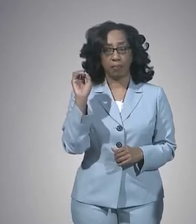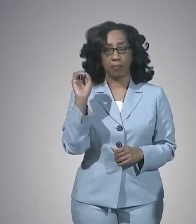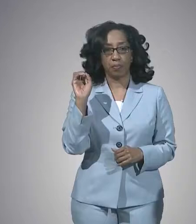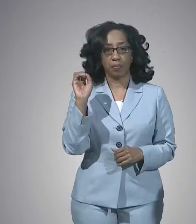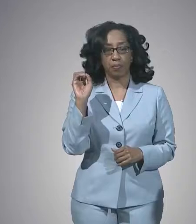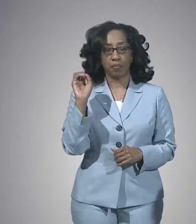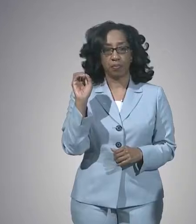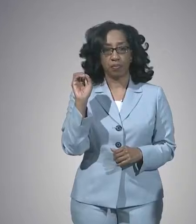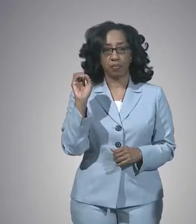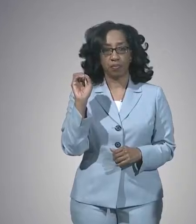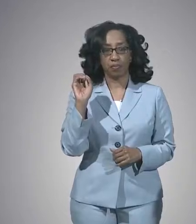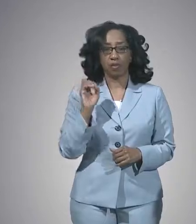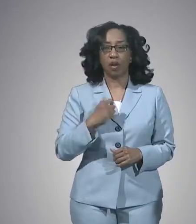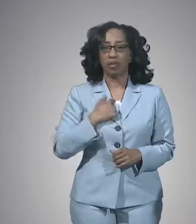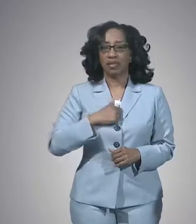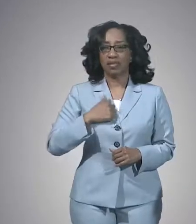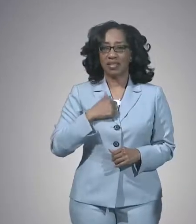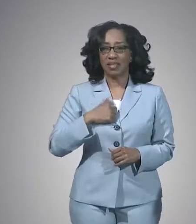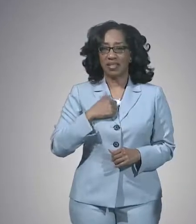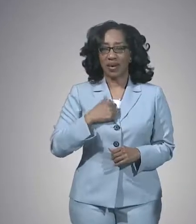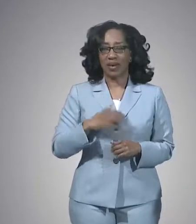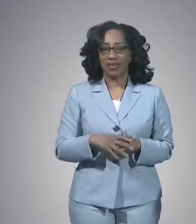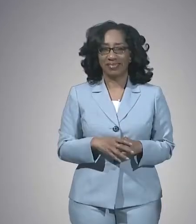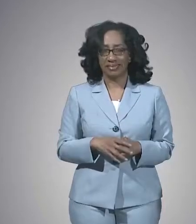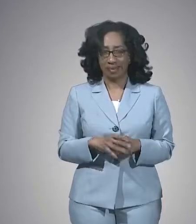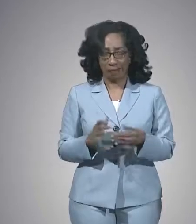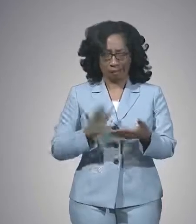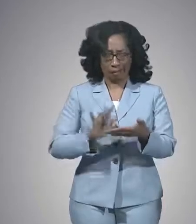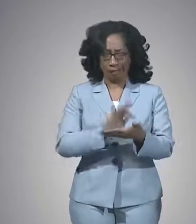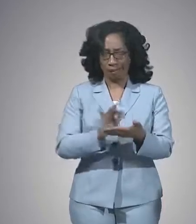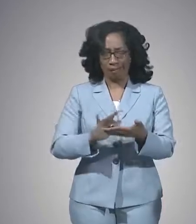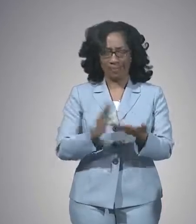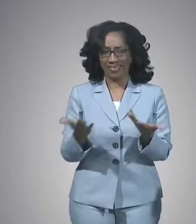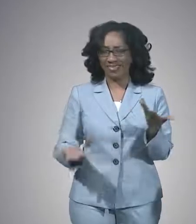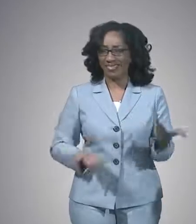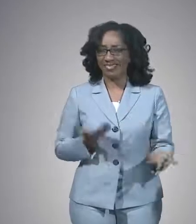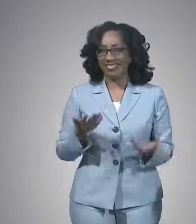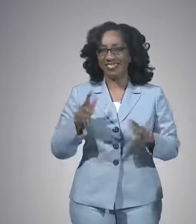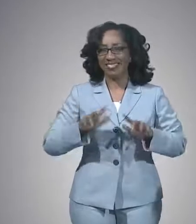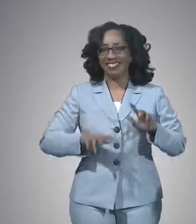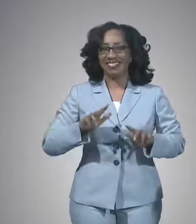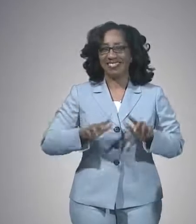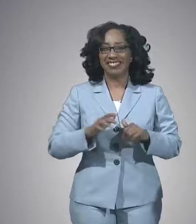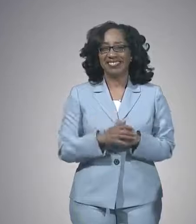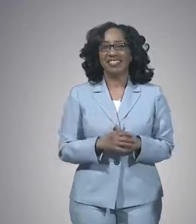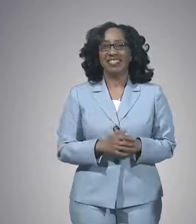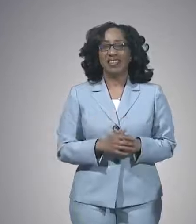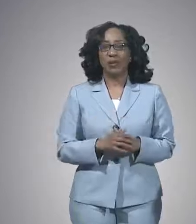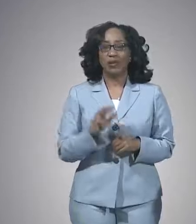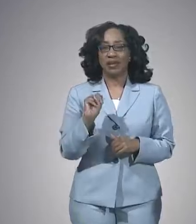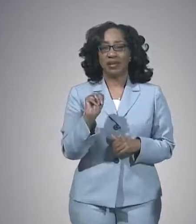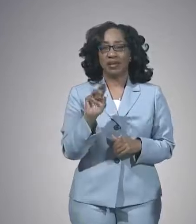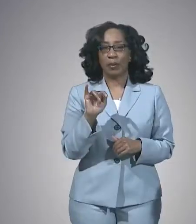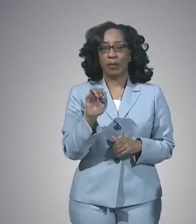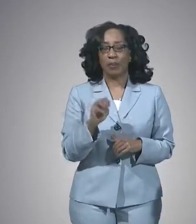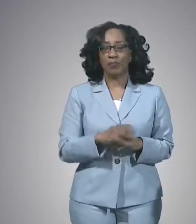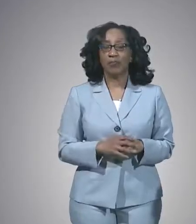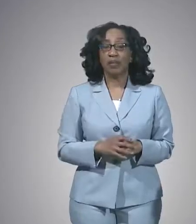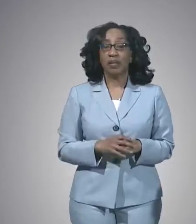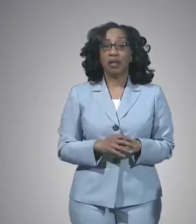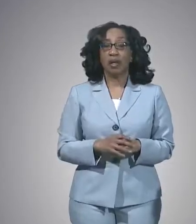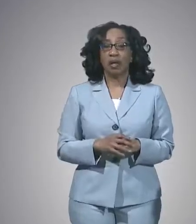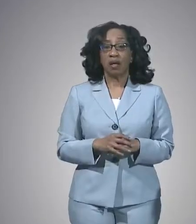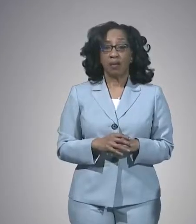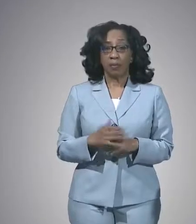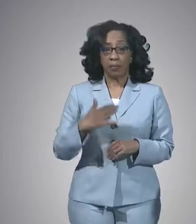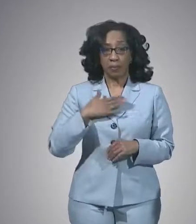To follow up, excuse me, sorry, you would think I would know how to do this after a year and a half. I was on mute. To follow up on Abigail's